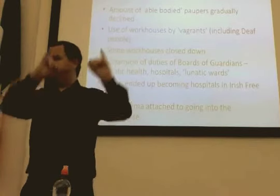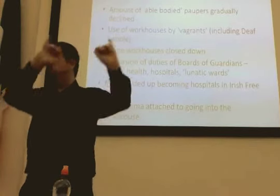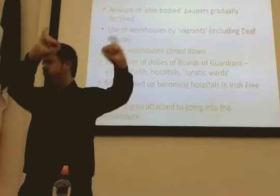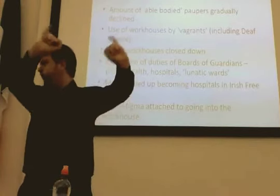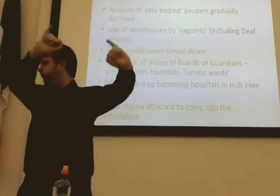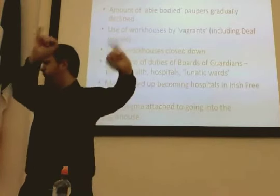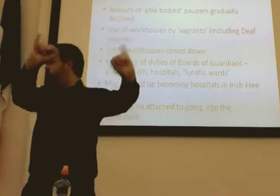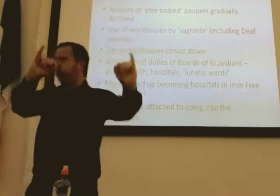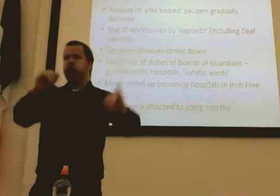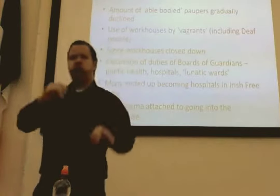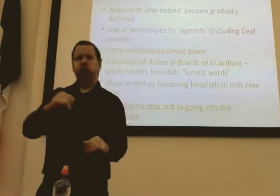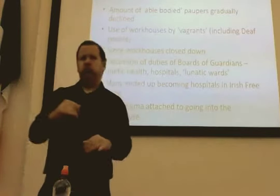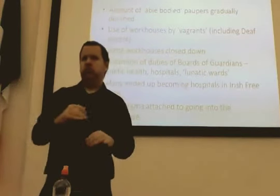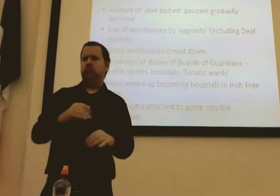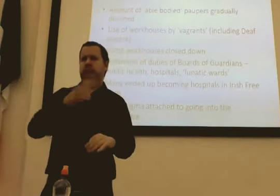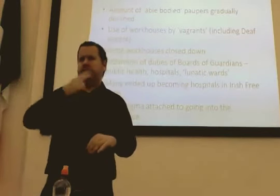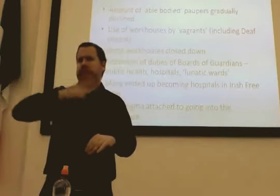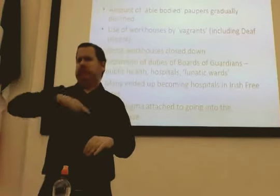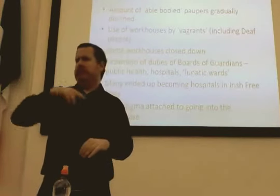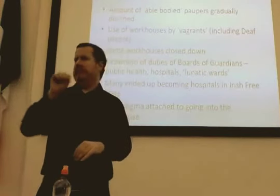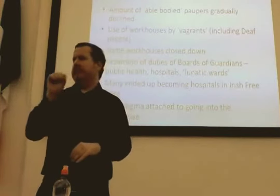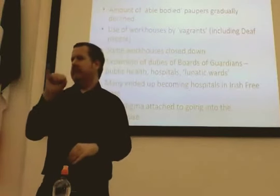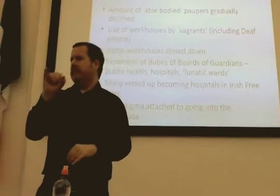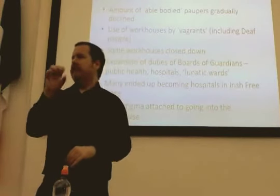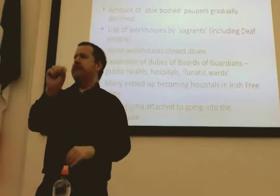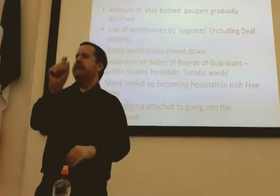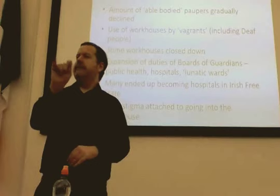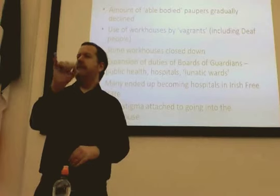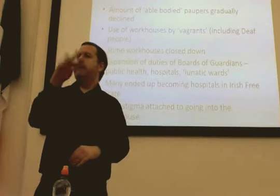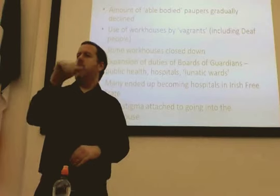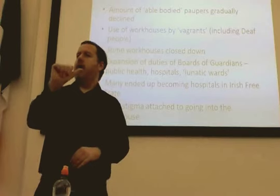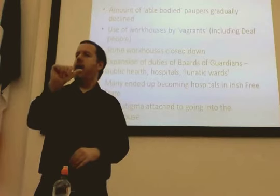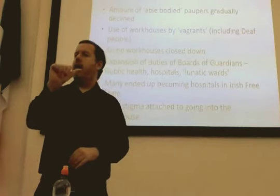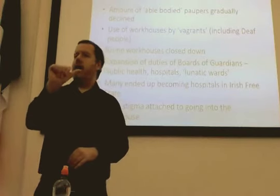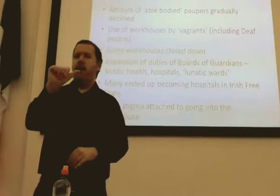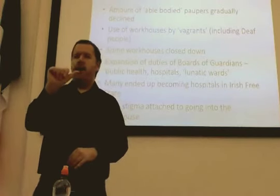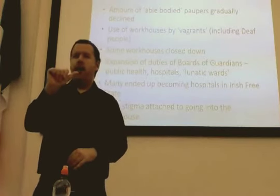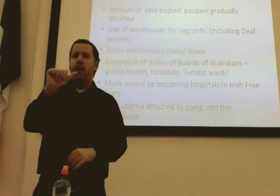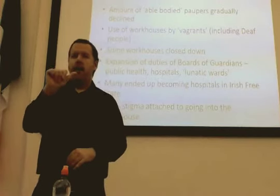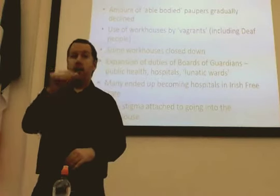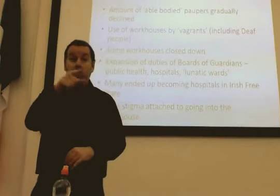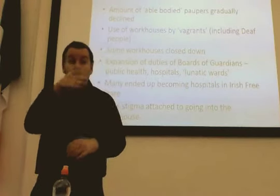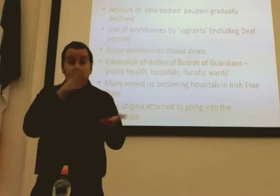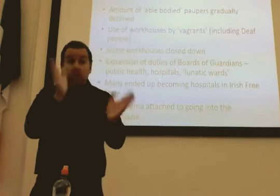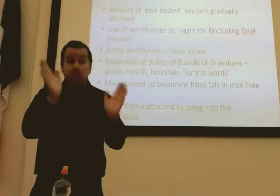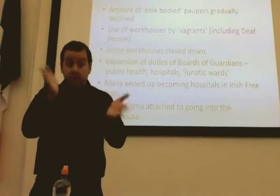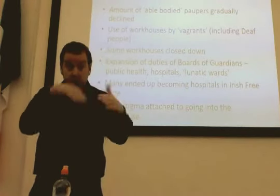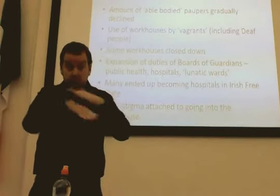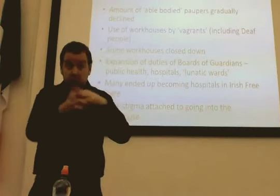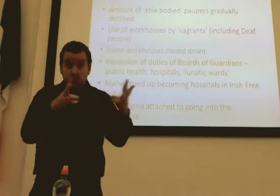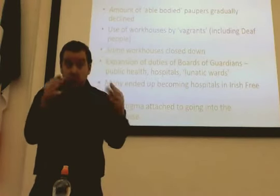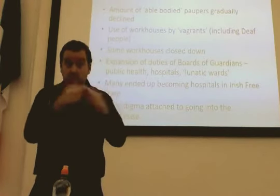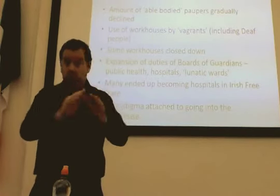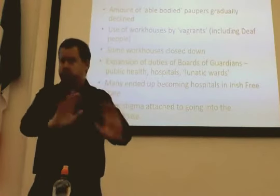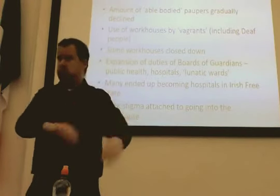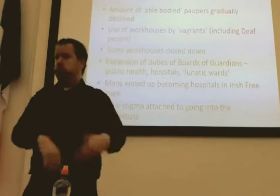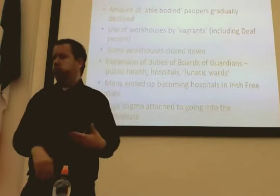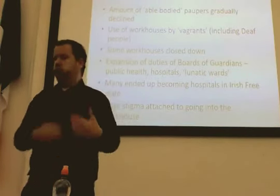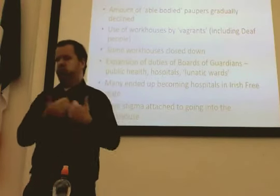And even though the role of the workhouse had changed, like hospitals, the stigma still remained, and that mindset of going into the workhouse.